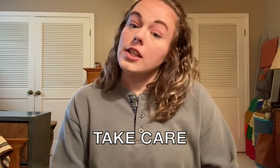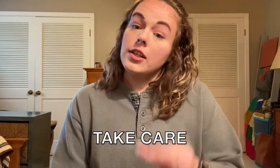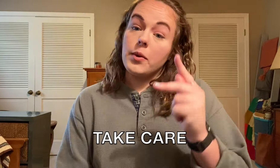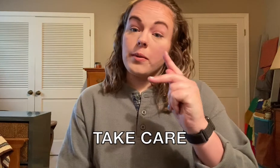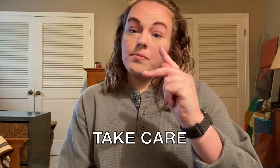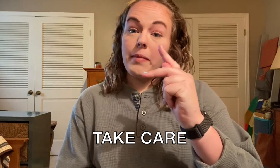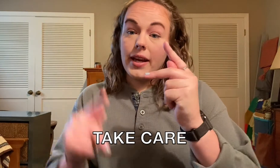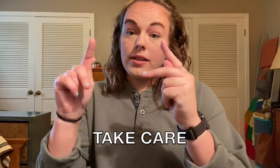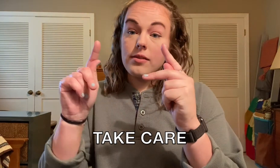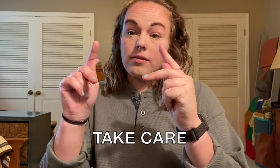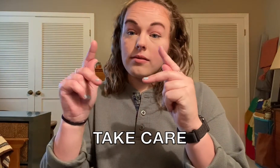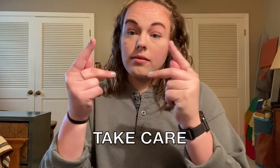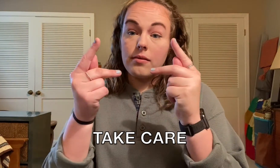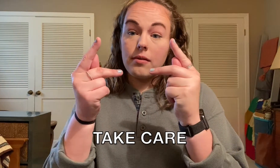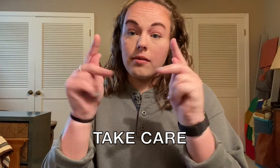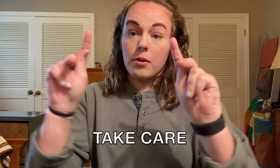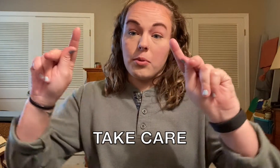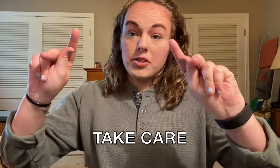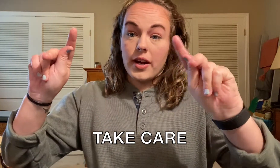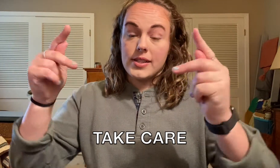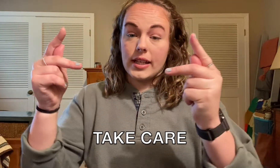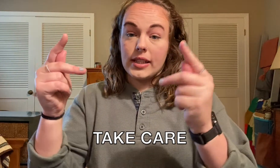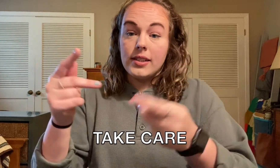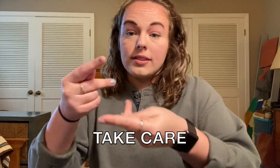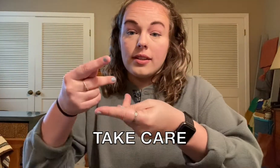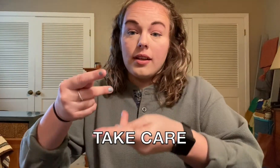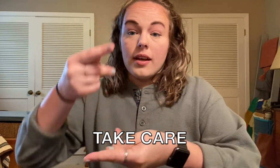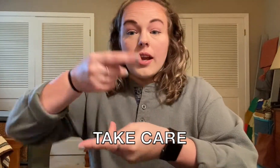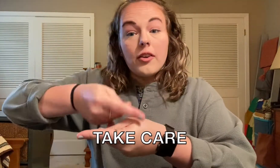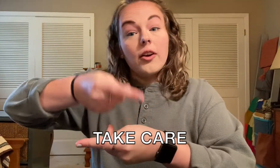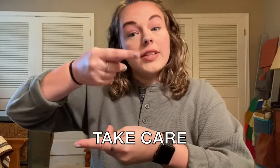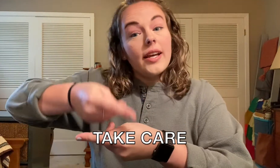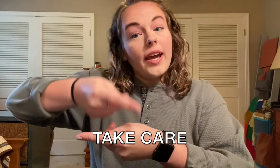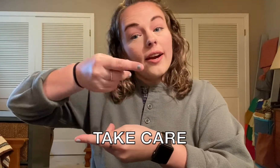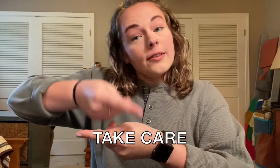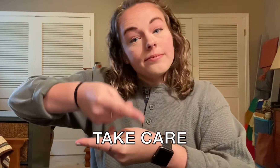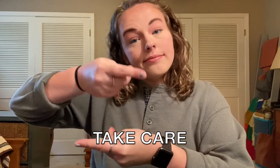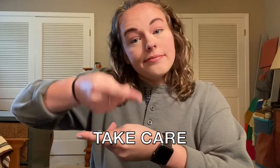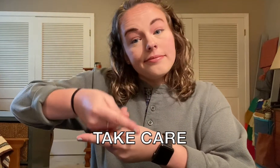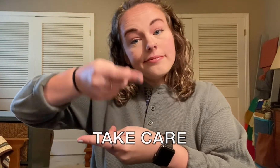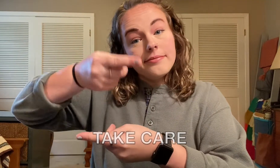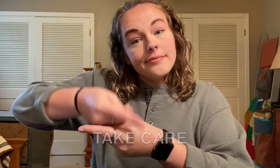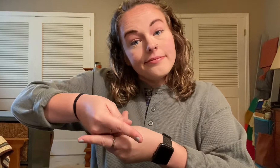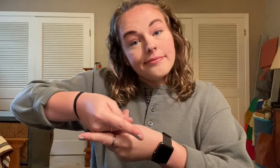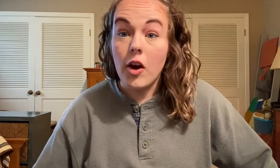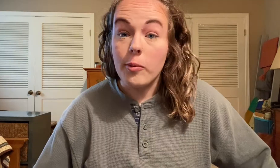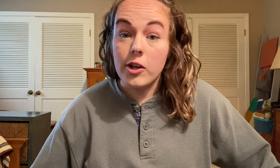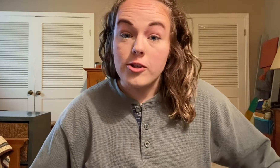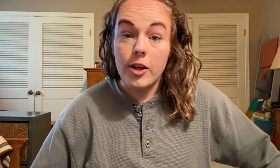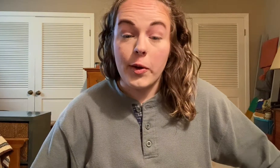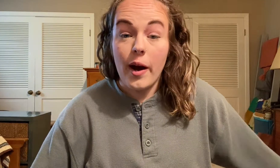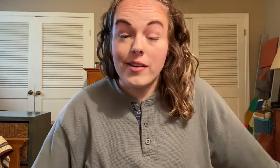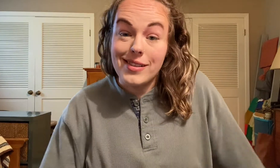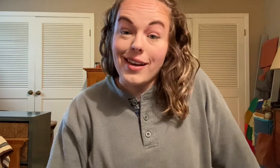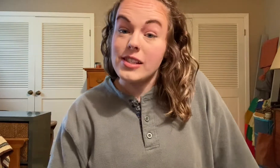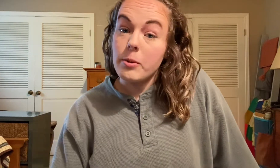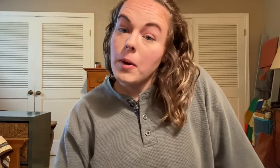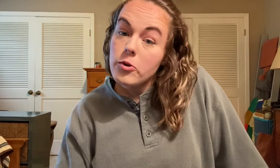you put your hands like this, and you go, take care. Now I'm going to show you how to sign some